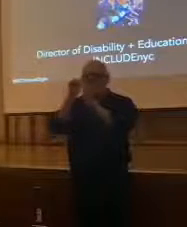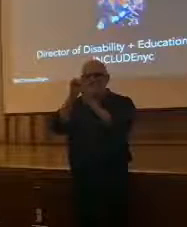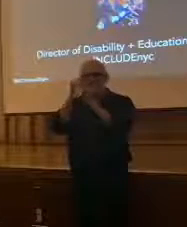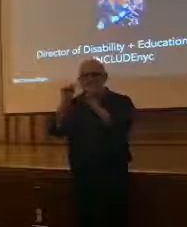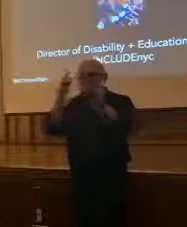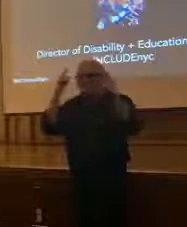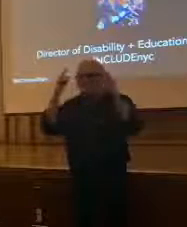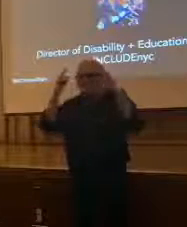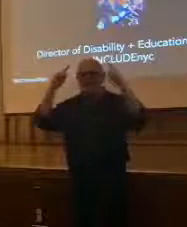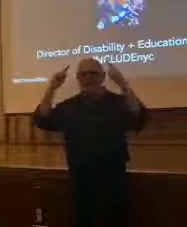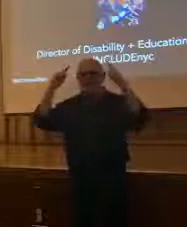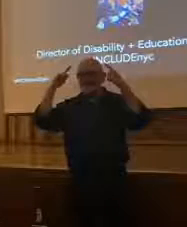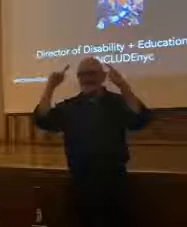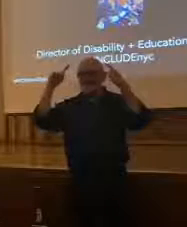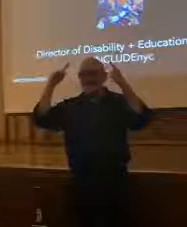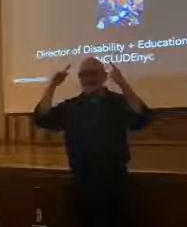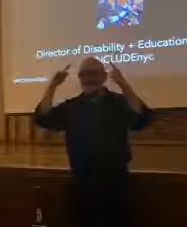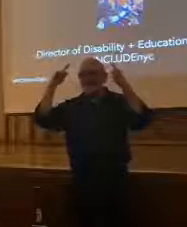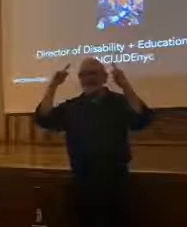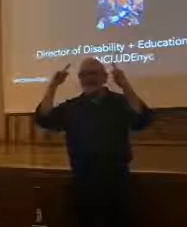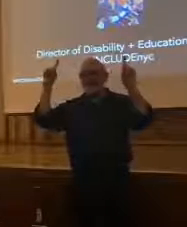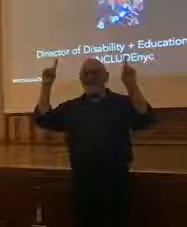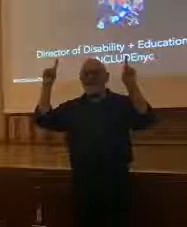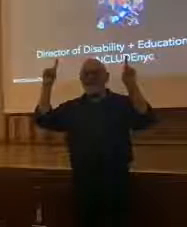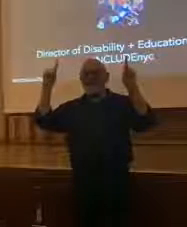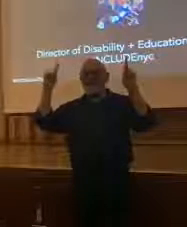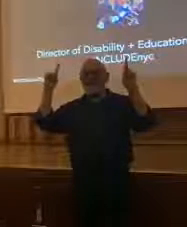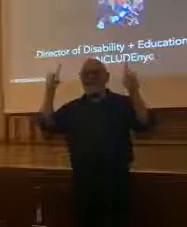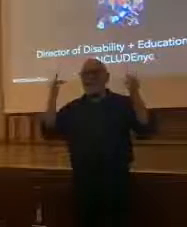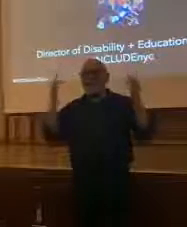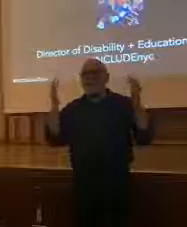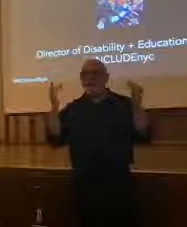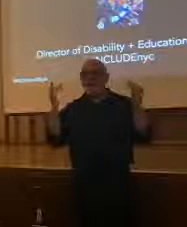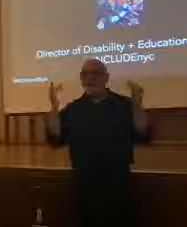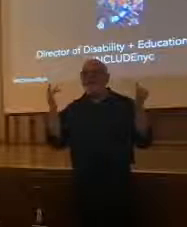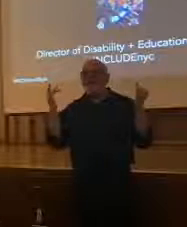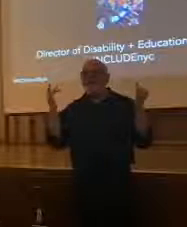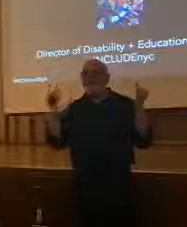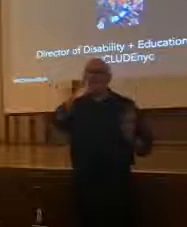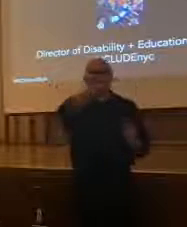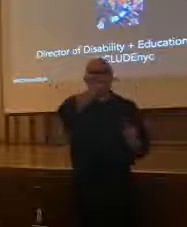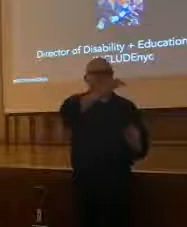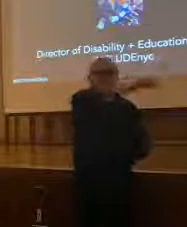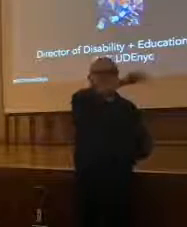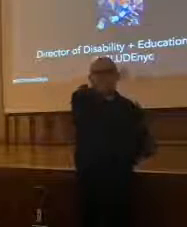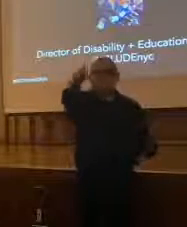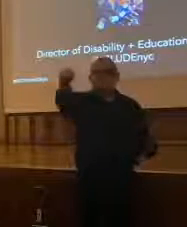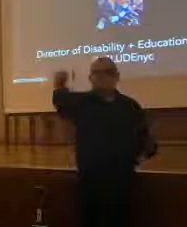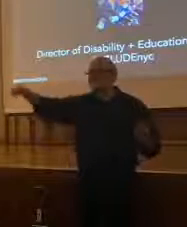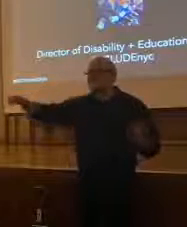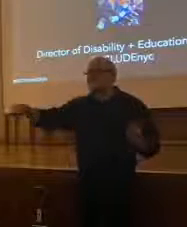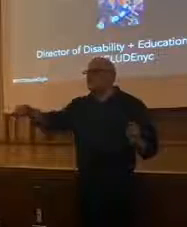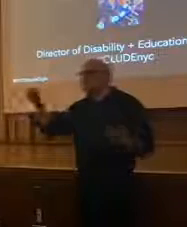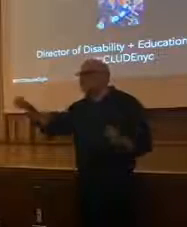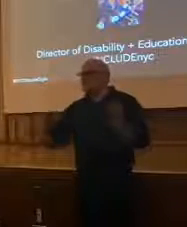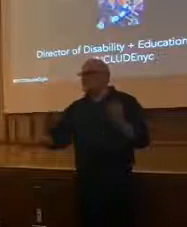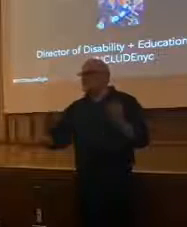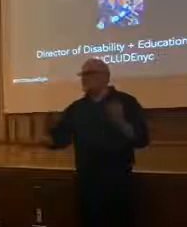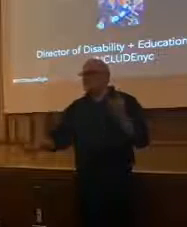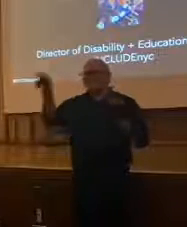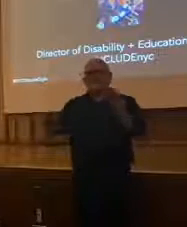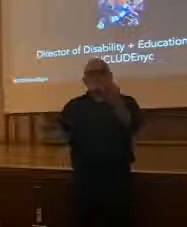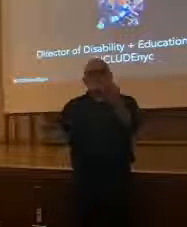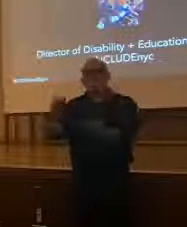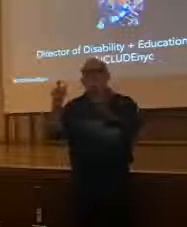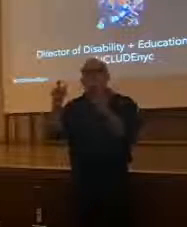far because of all the people in his life, which first and foremost are his amazing teachers and therapists who believe in him and push him to make